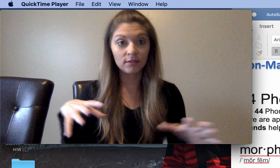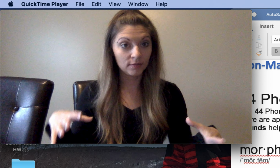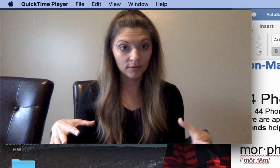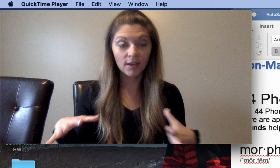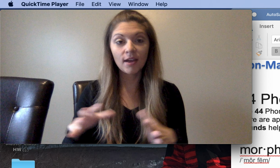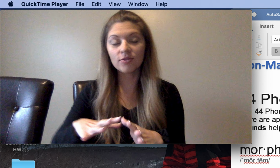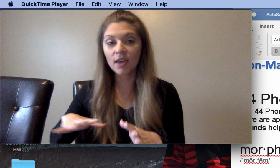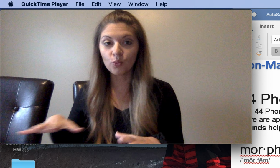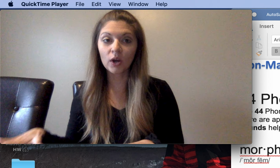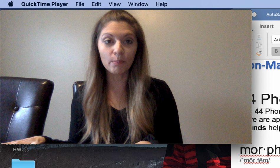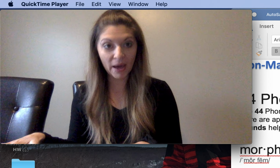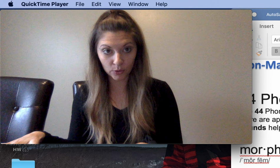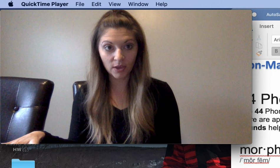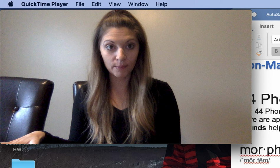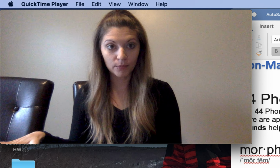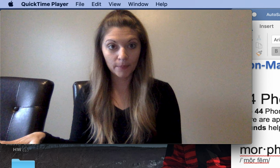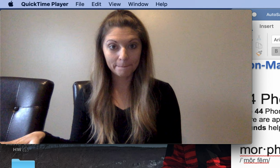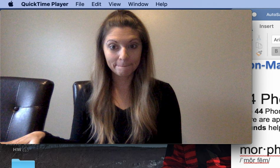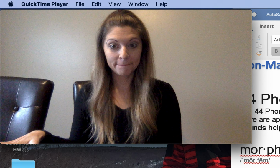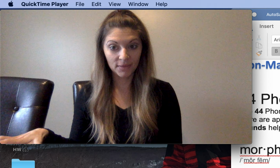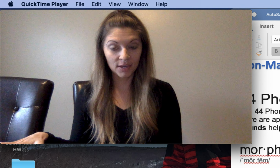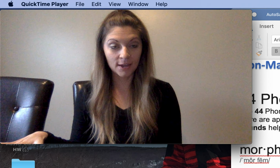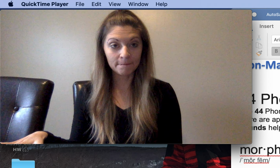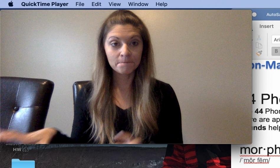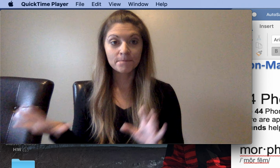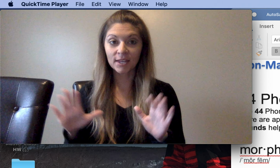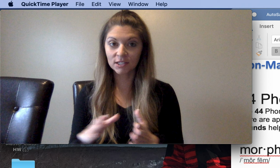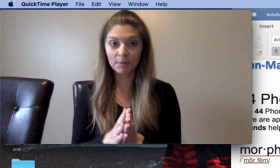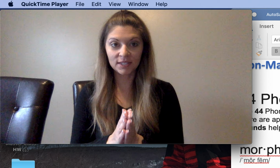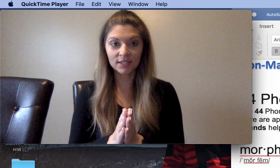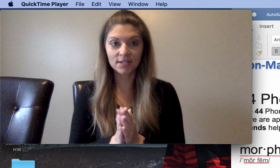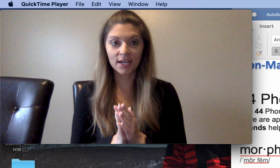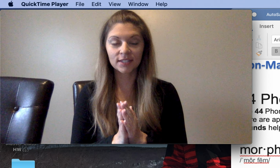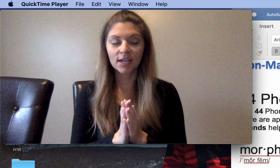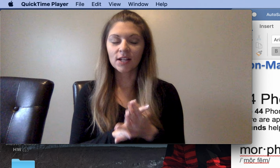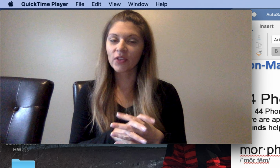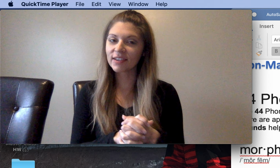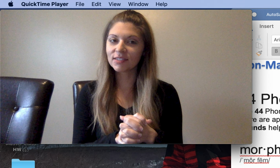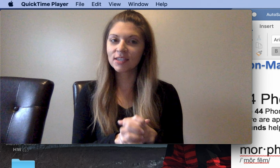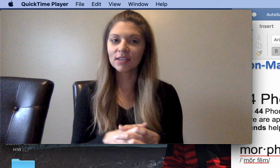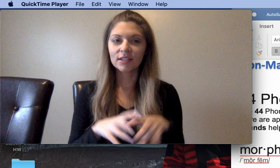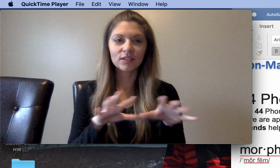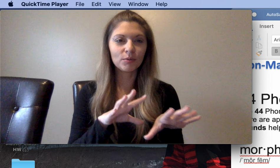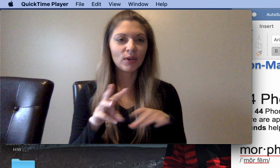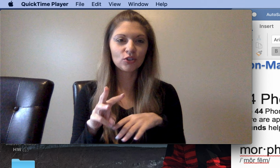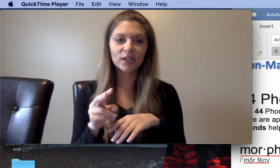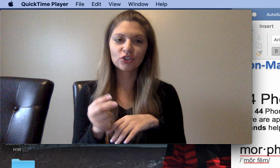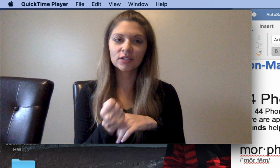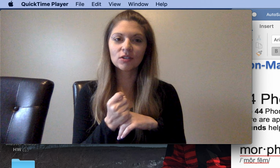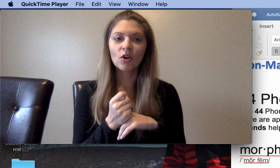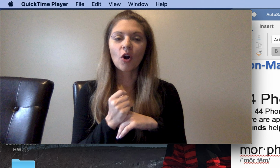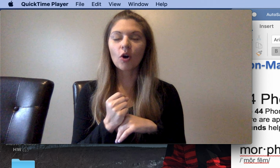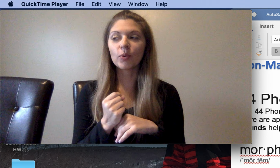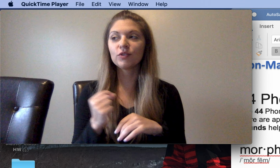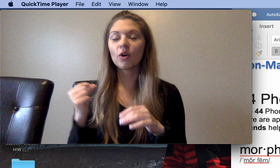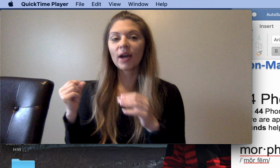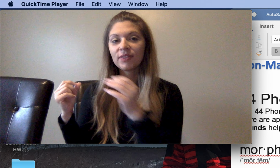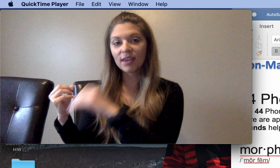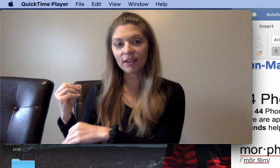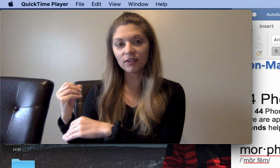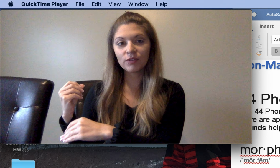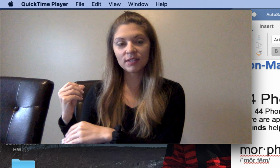friend, and then what about them. Okay, that's the basic syntax. Last thing, WH questions always